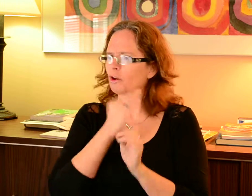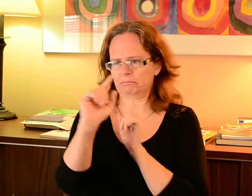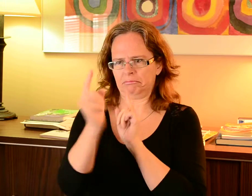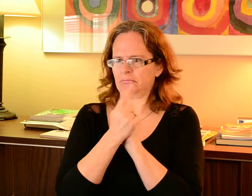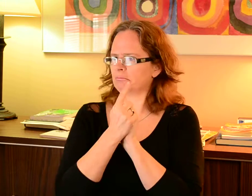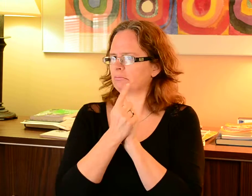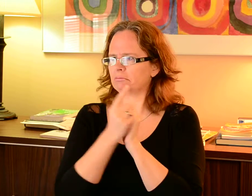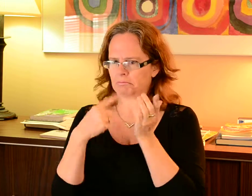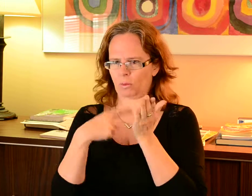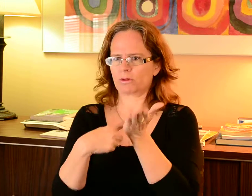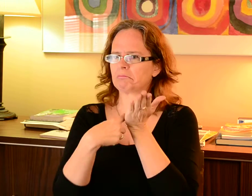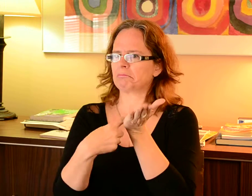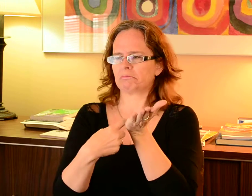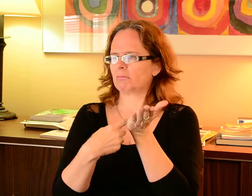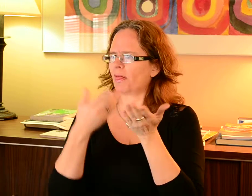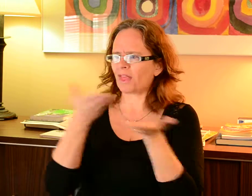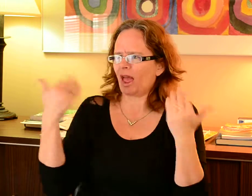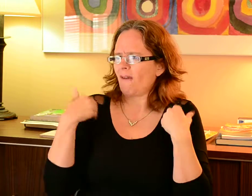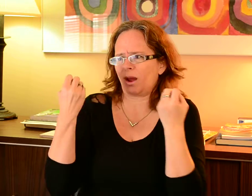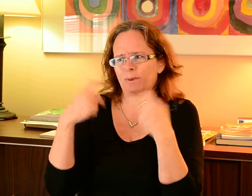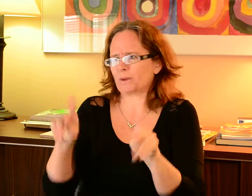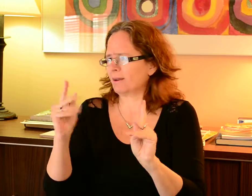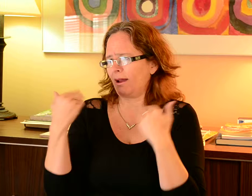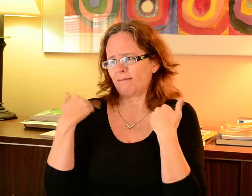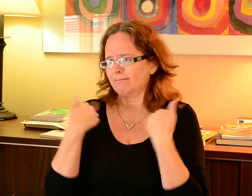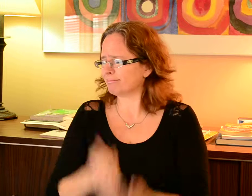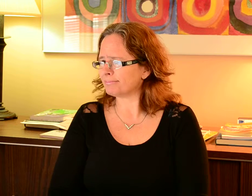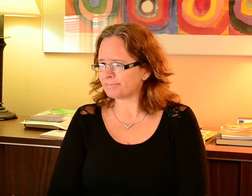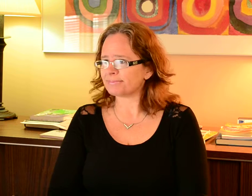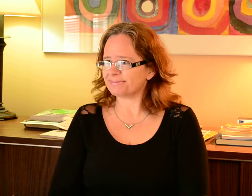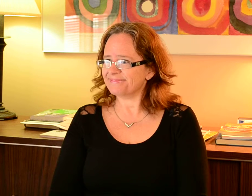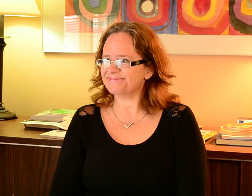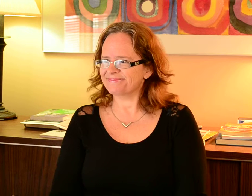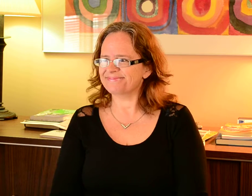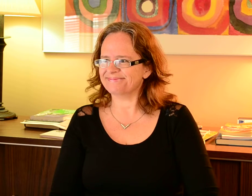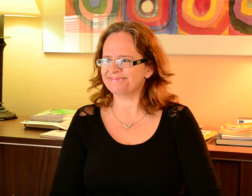You know, if you're interested and motivated, I'd be happy to talk with people because there are opportunities for DIs.